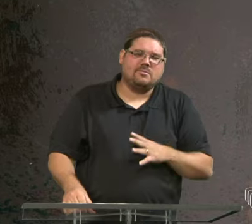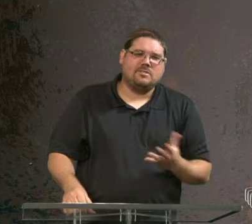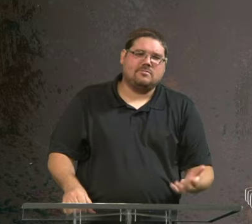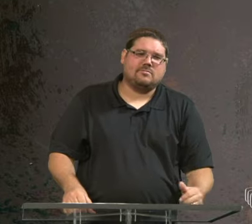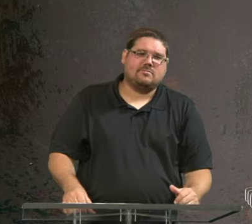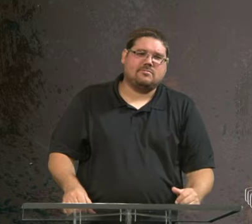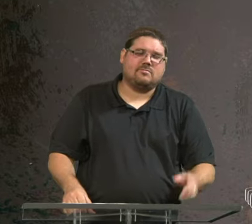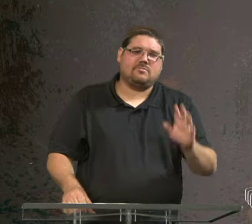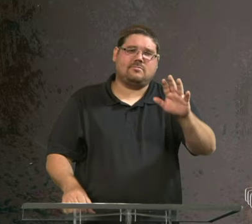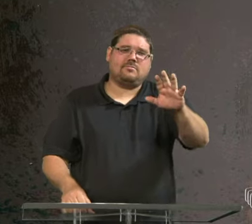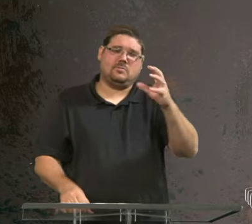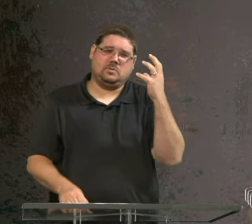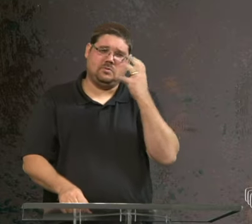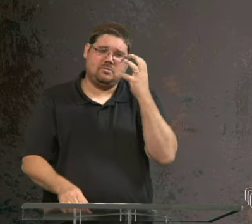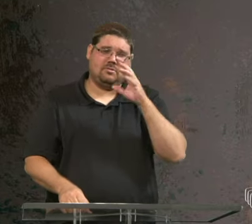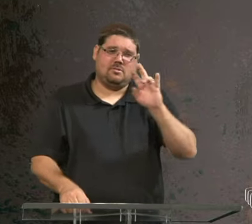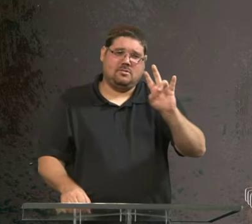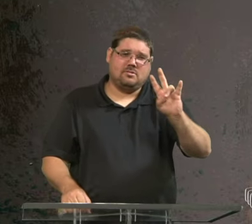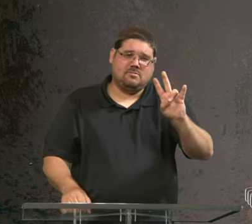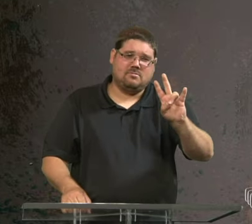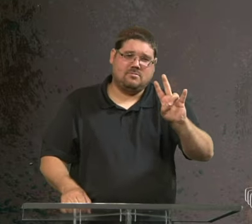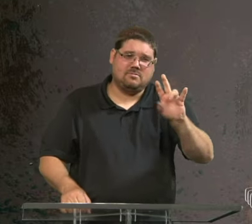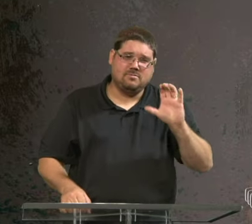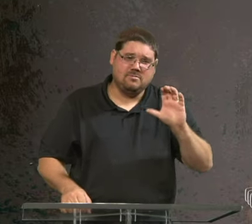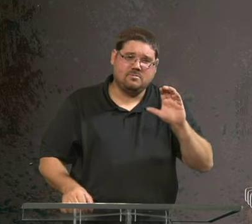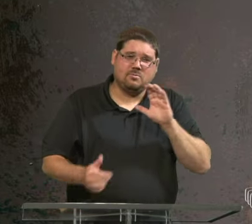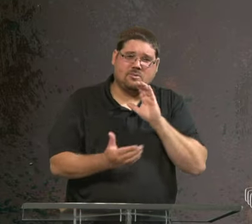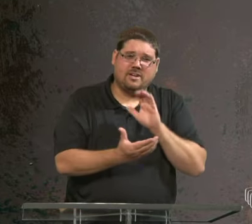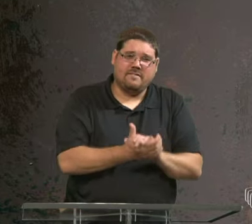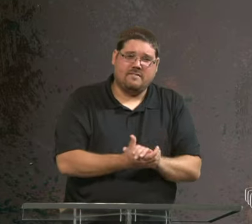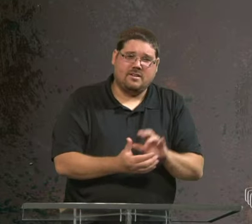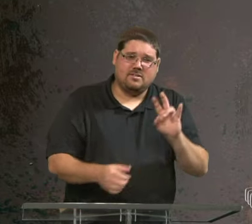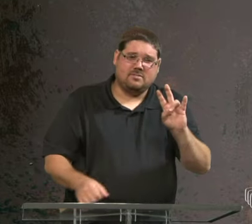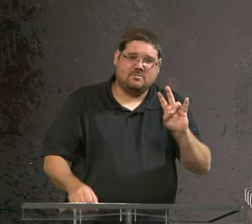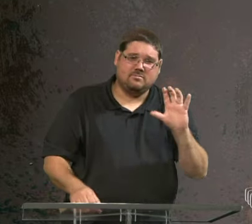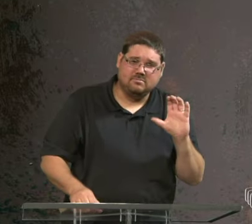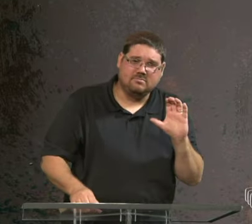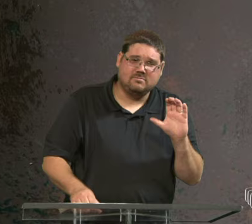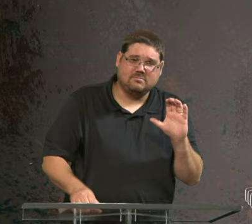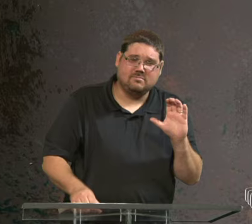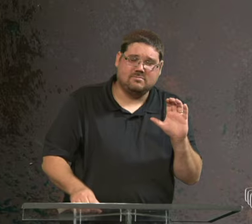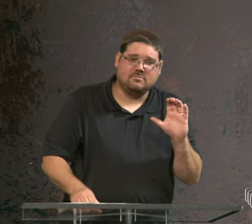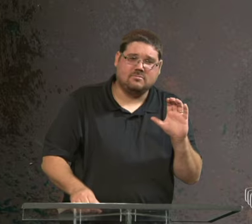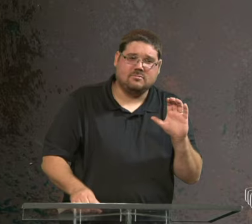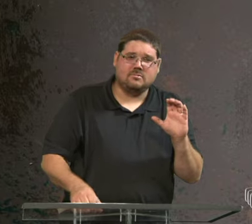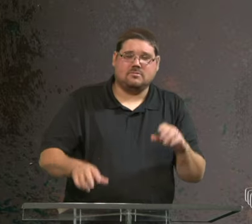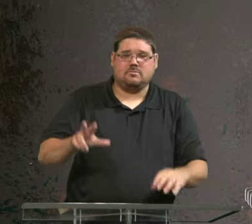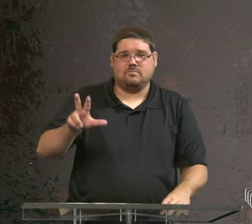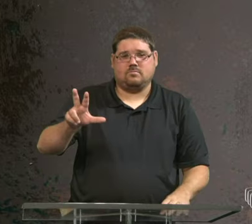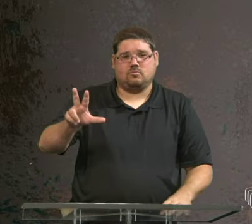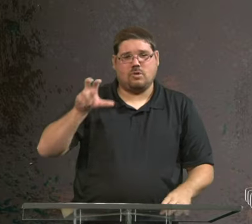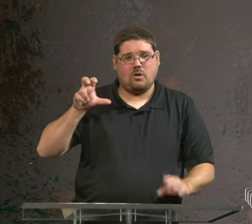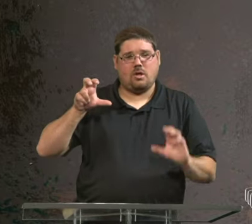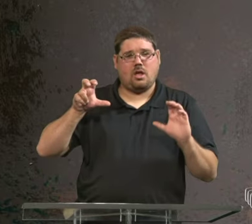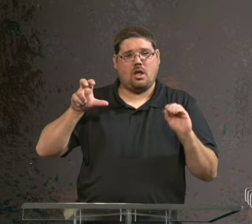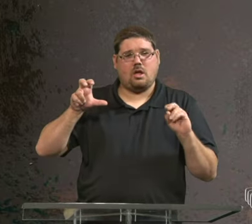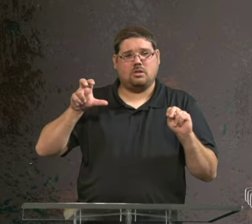yet, he decided to love these other women. Can you imagine 700